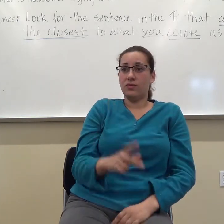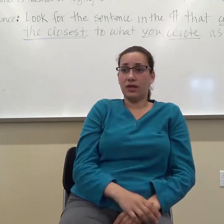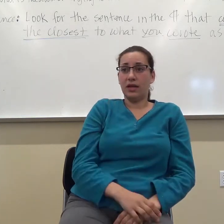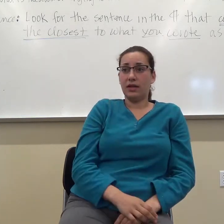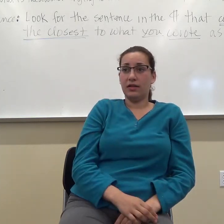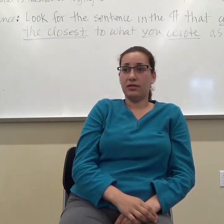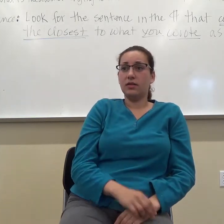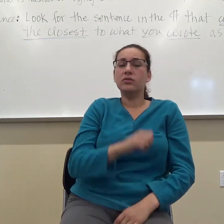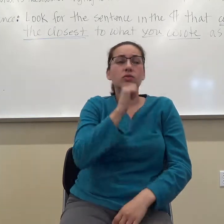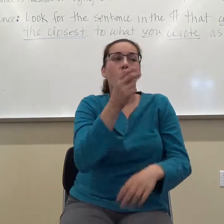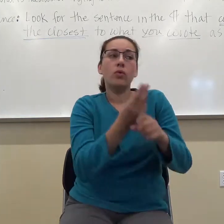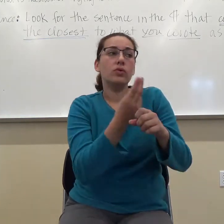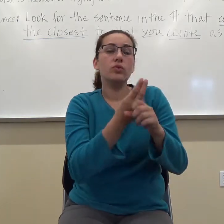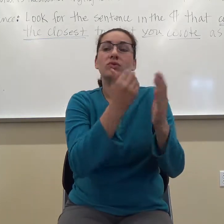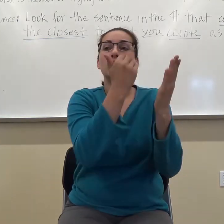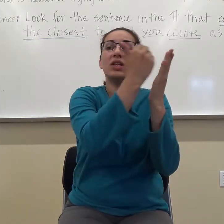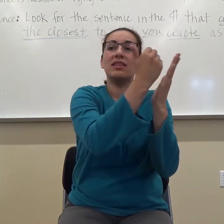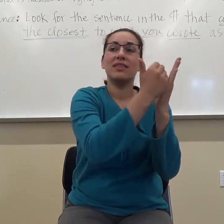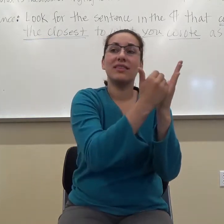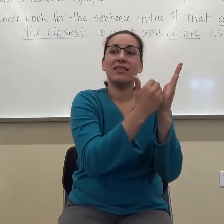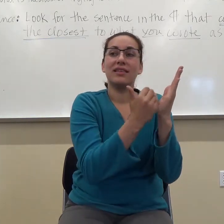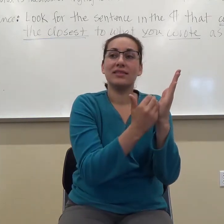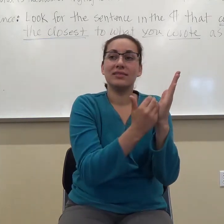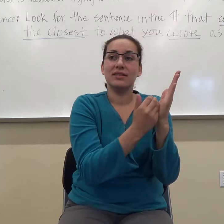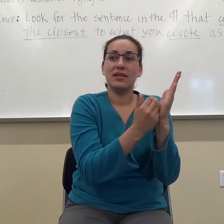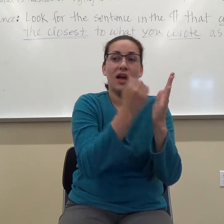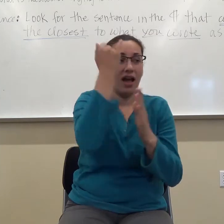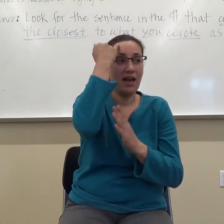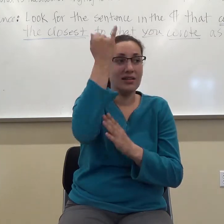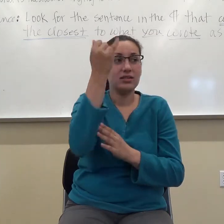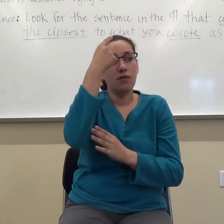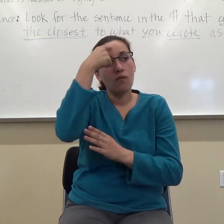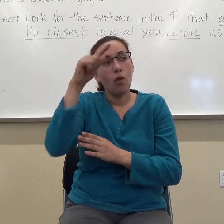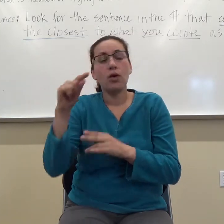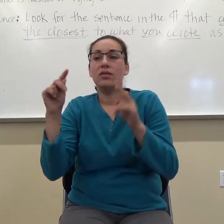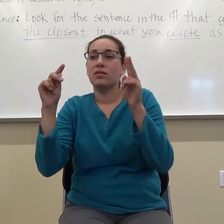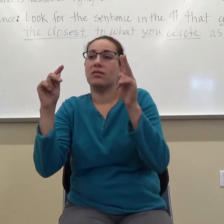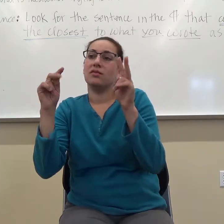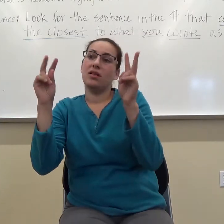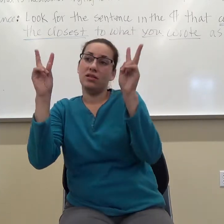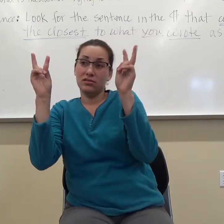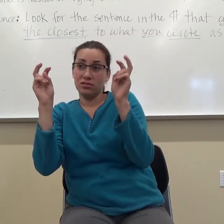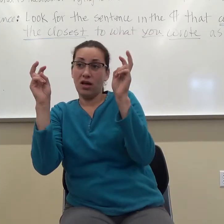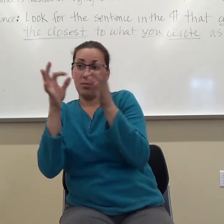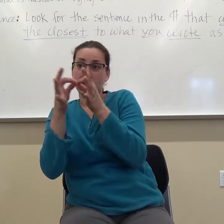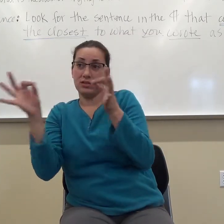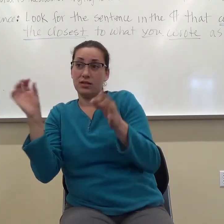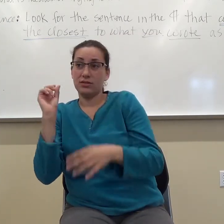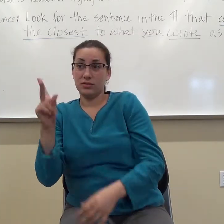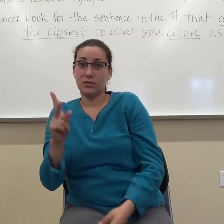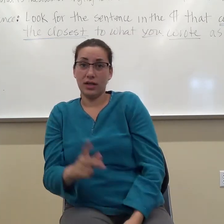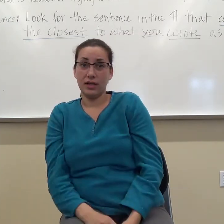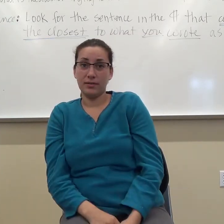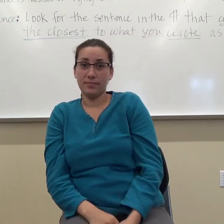which again, is why I push that list, which is something Lorraine Fleming doesn't really